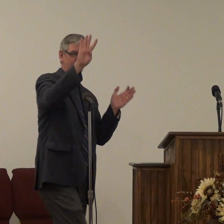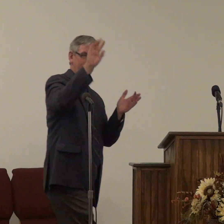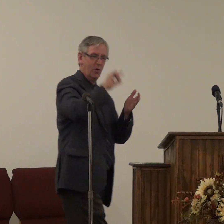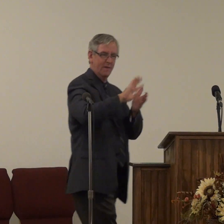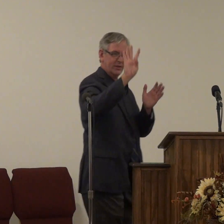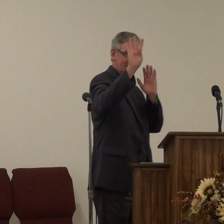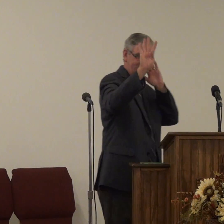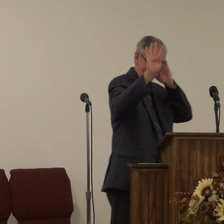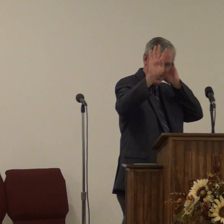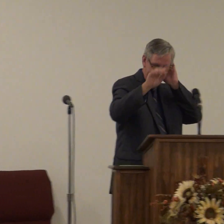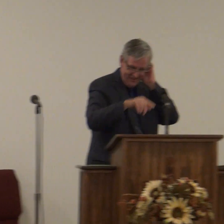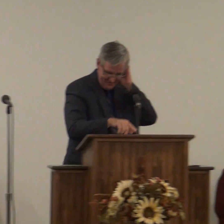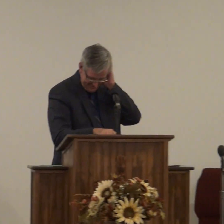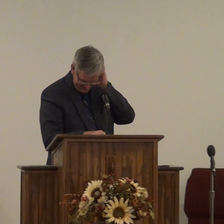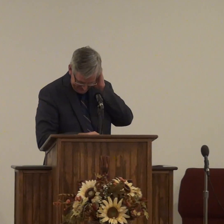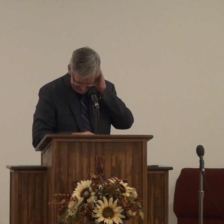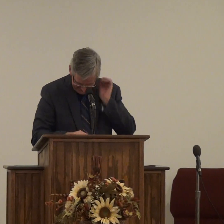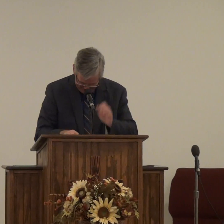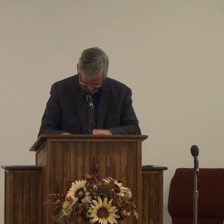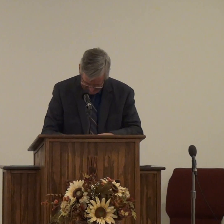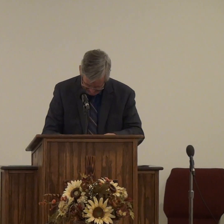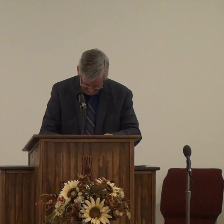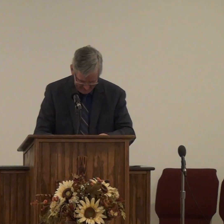to John chapter 4, verse 4.